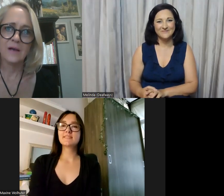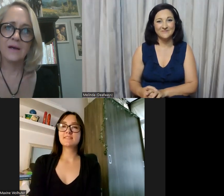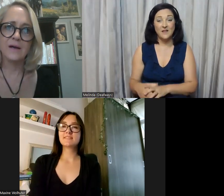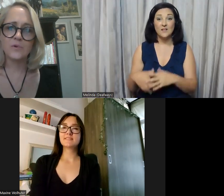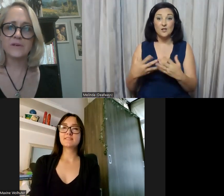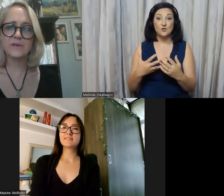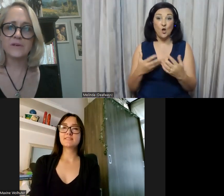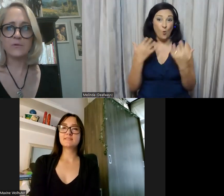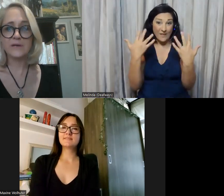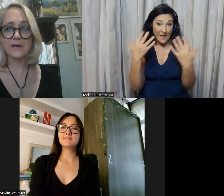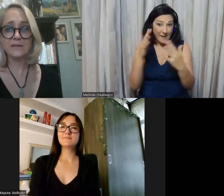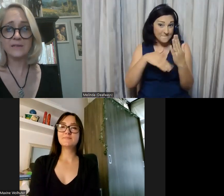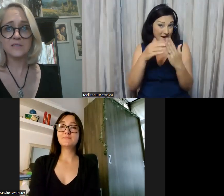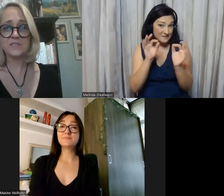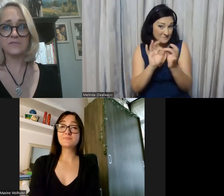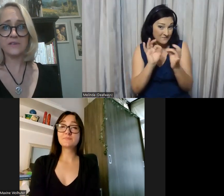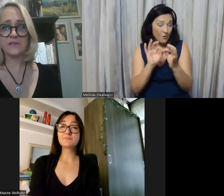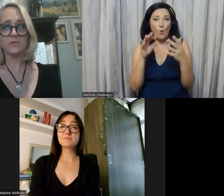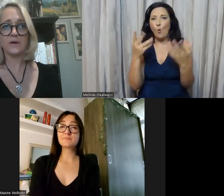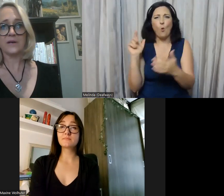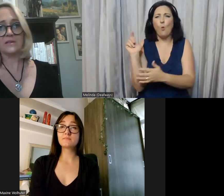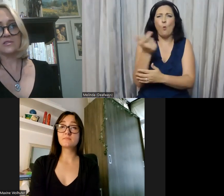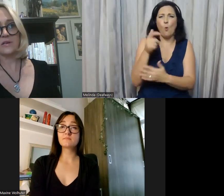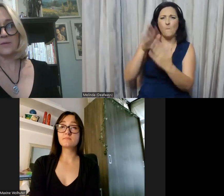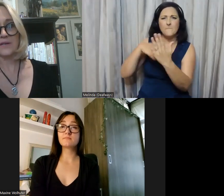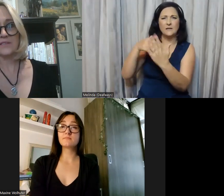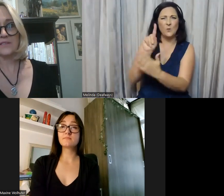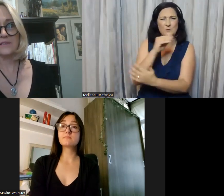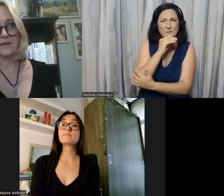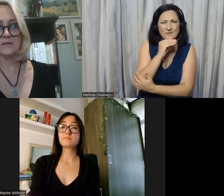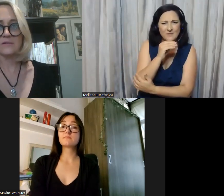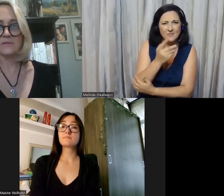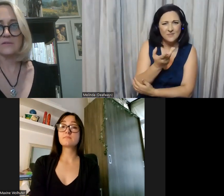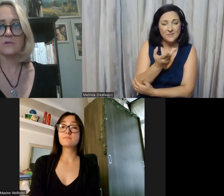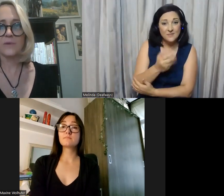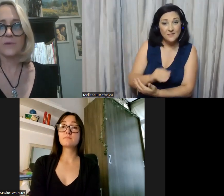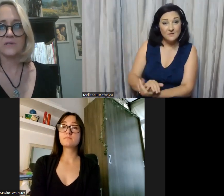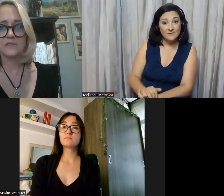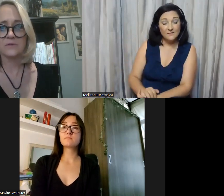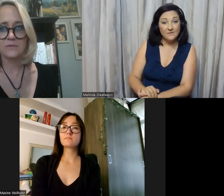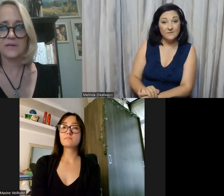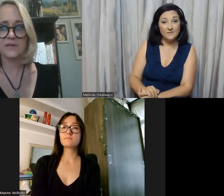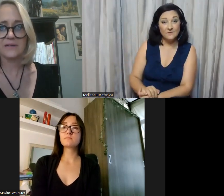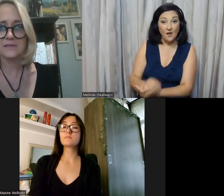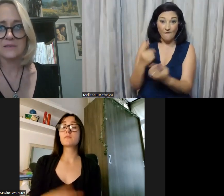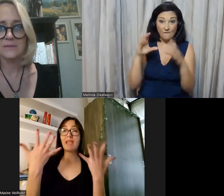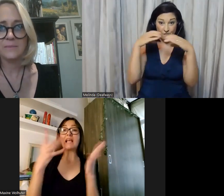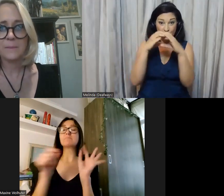With the hands specific, or my paintings as all my works with the